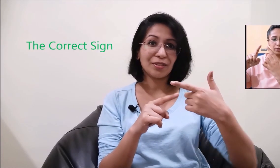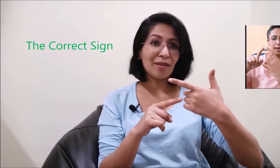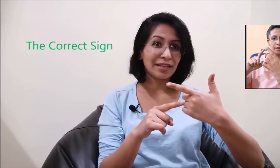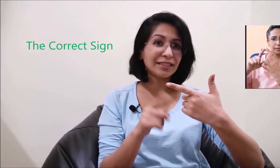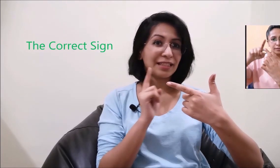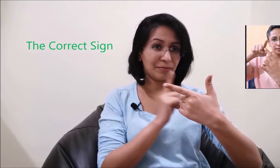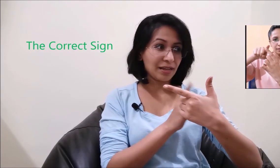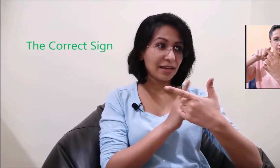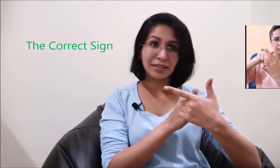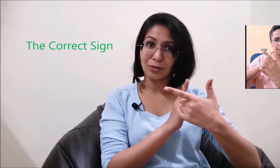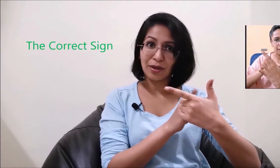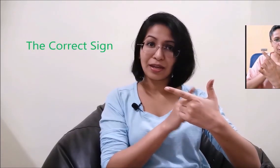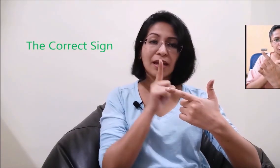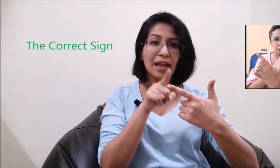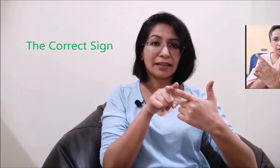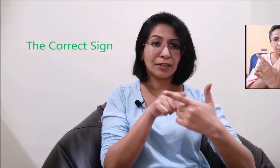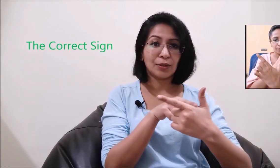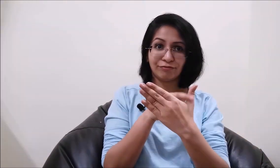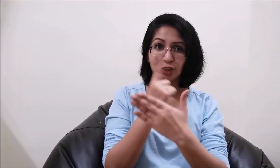that's right, keep the hand this way and then do J.